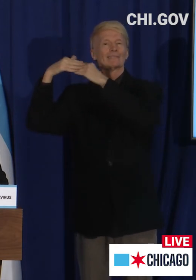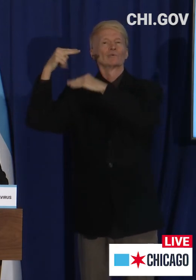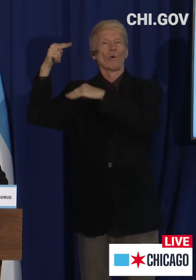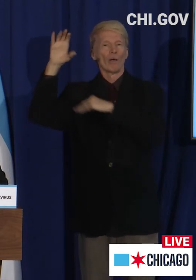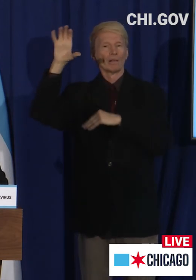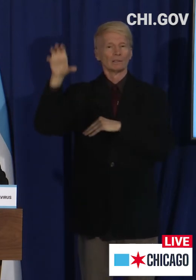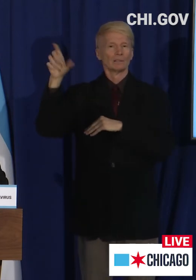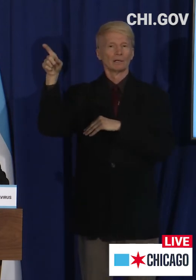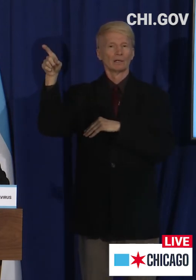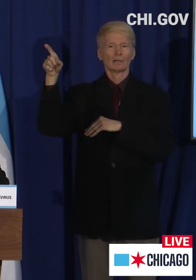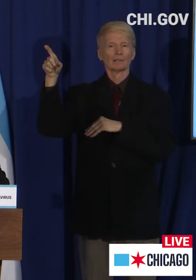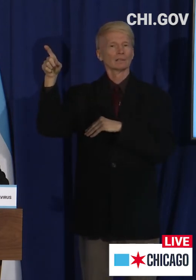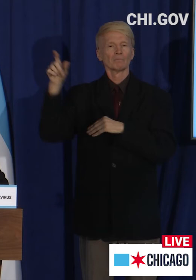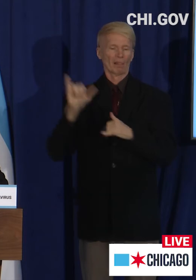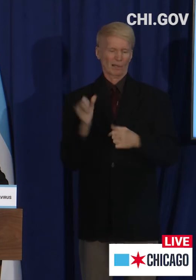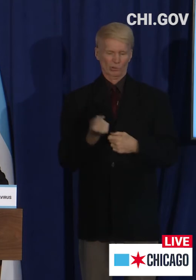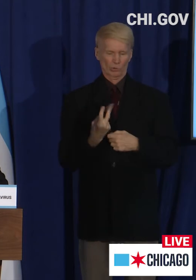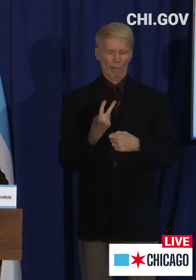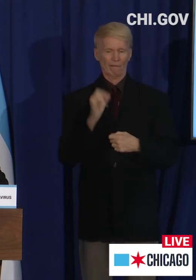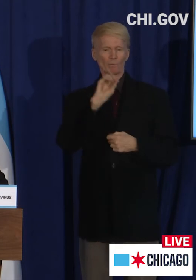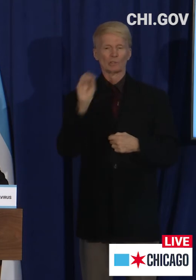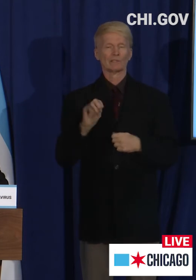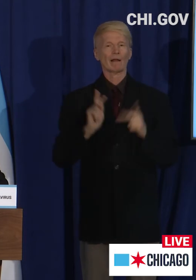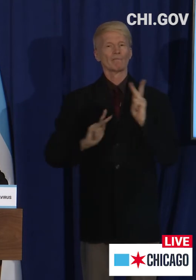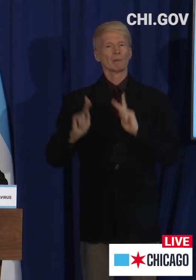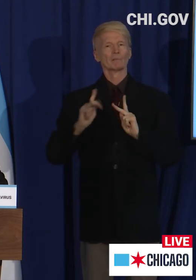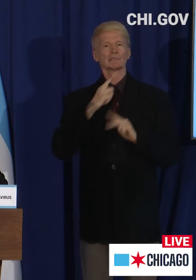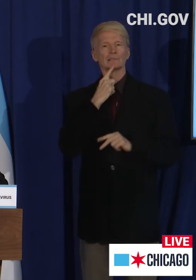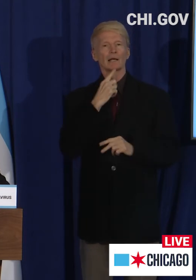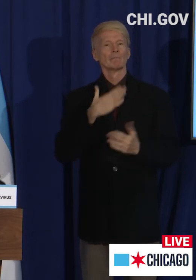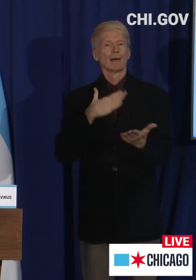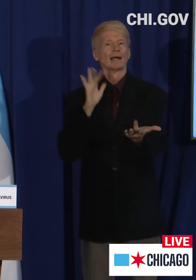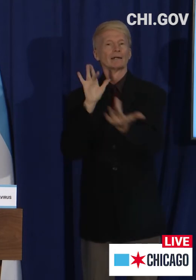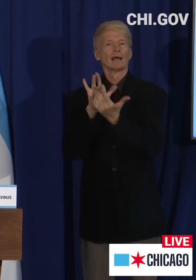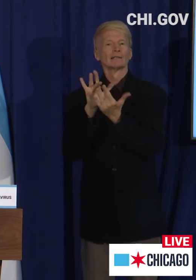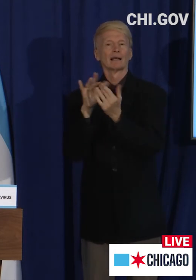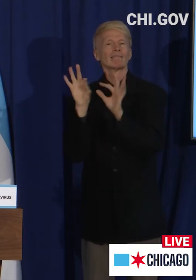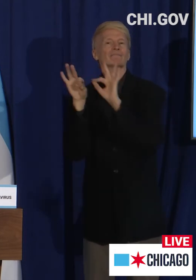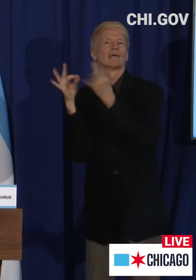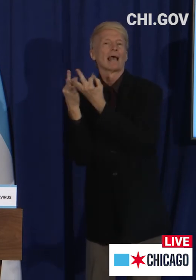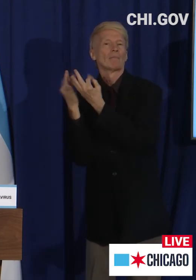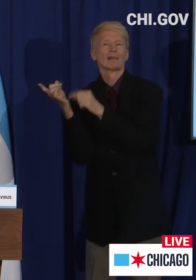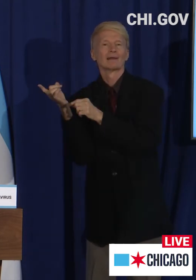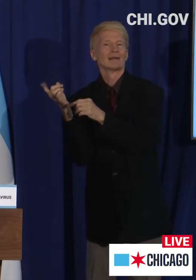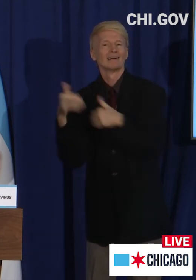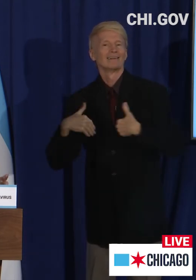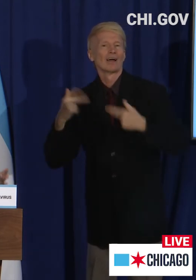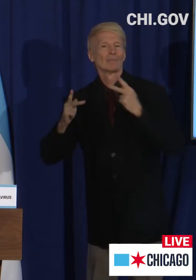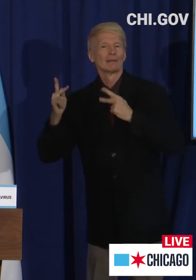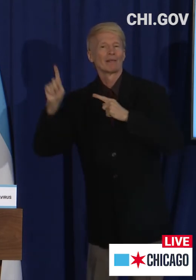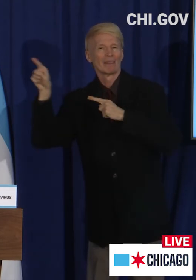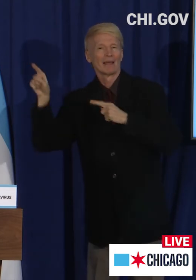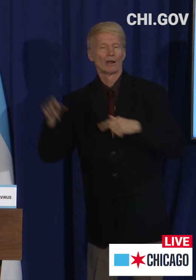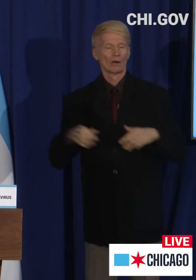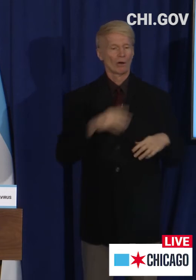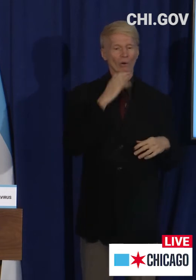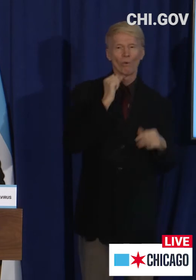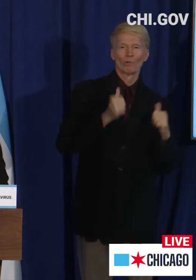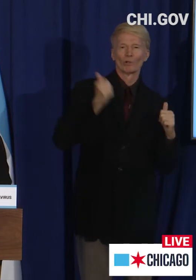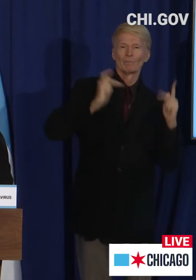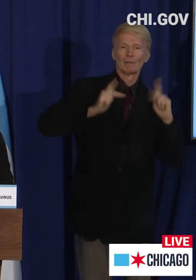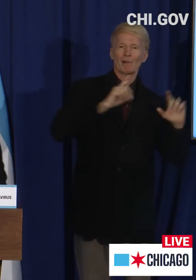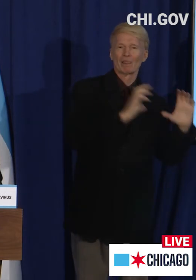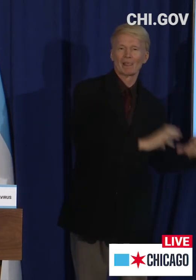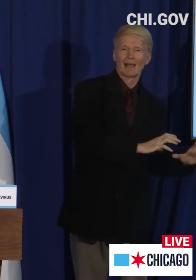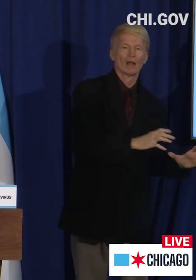less likely. In fact, it was like 12% said that their contact had been with a family member. It was younger people there, older people there. There's a lot of